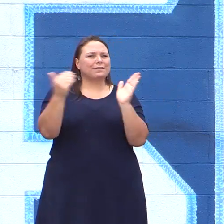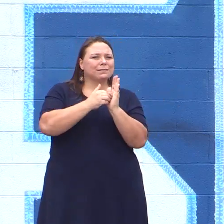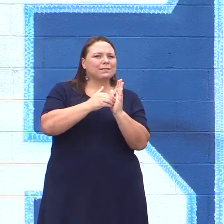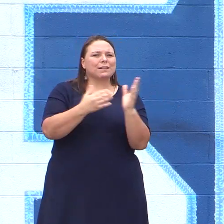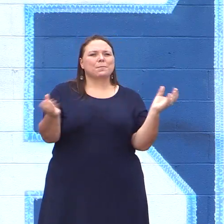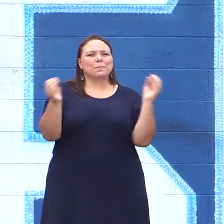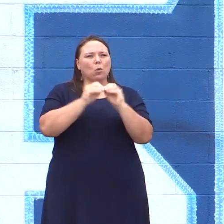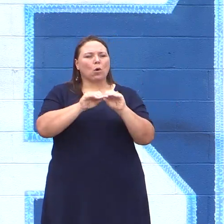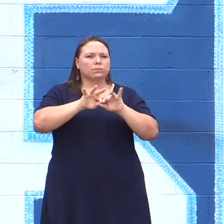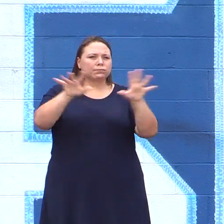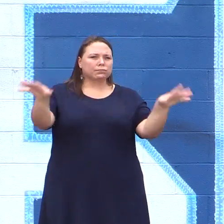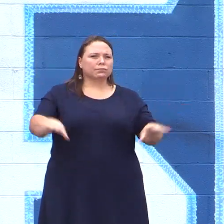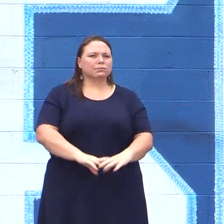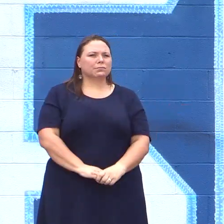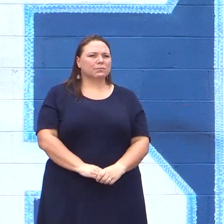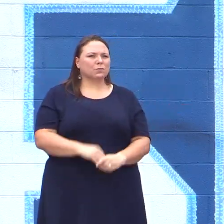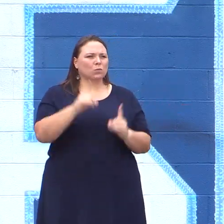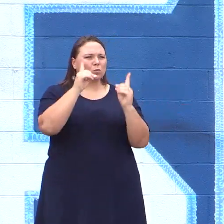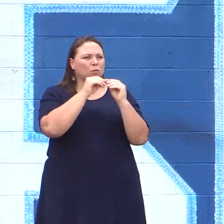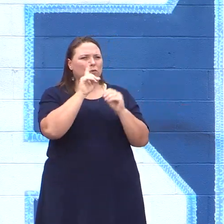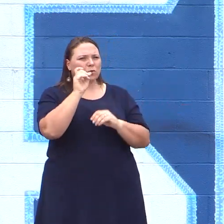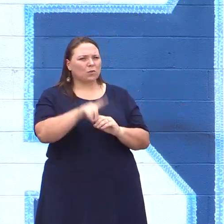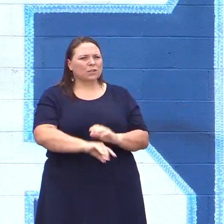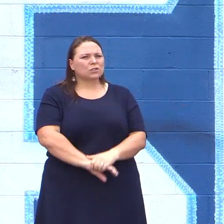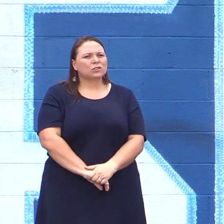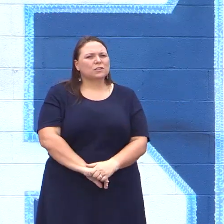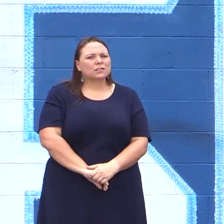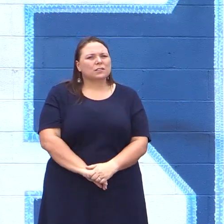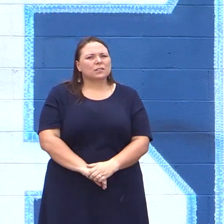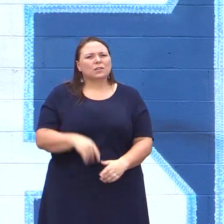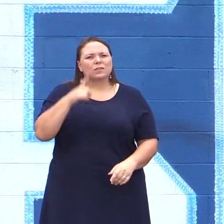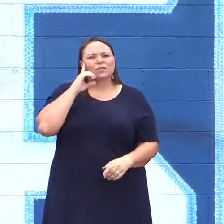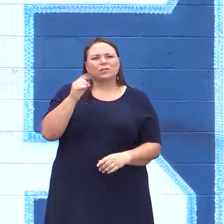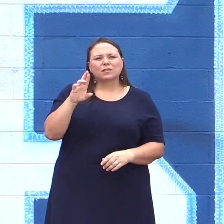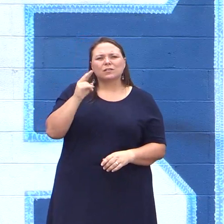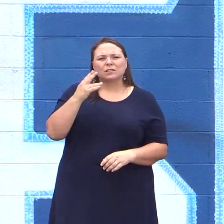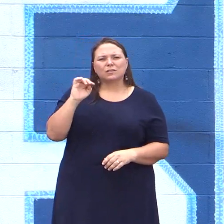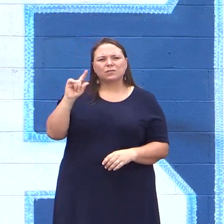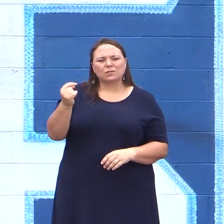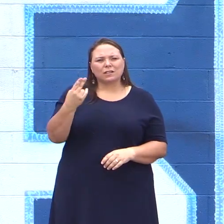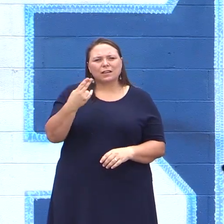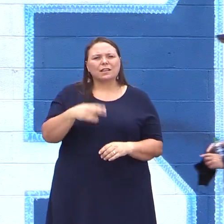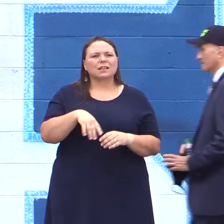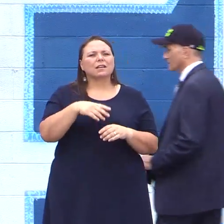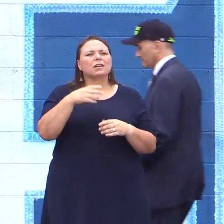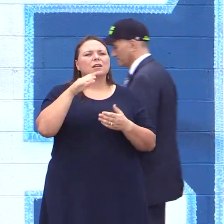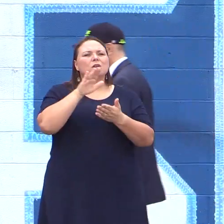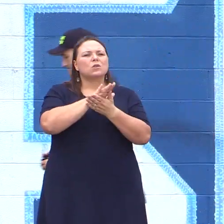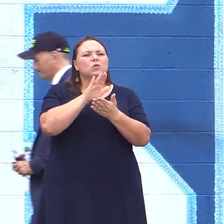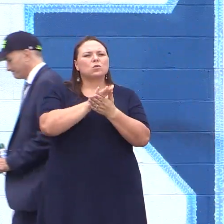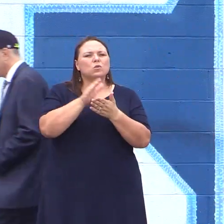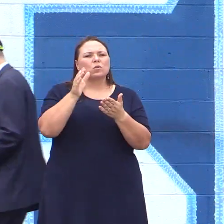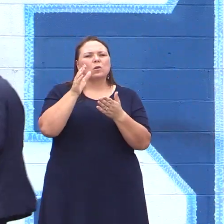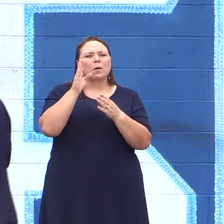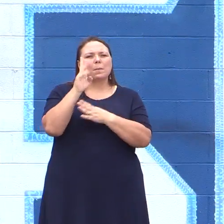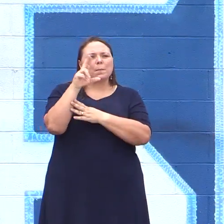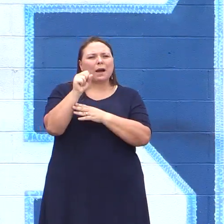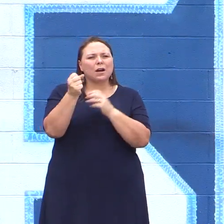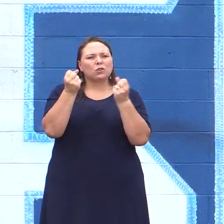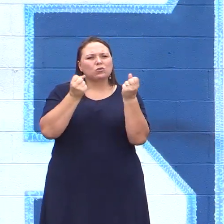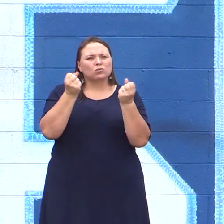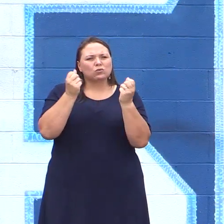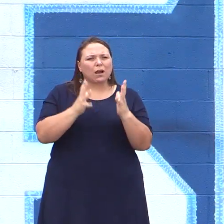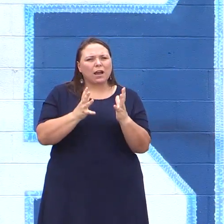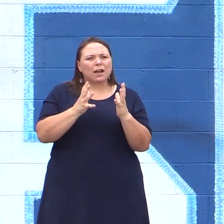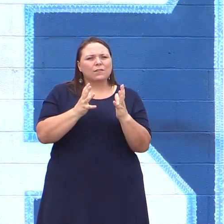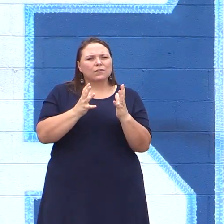more spaces. And one more question. This is directed for Dr. Hildreth. If school bus drivers have COVID-19, could they pass it along to children